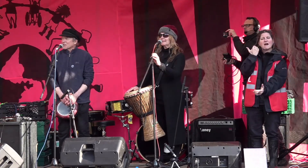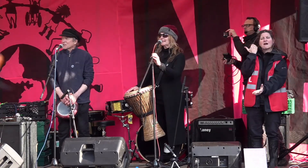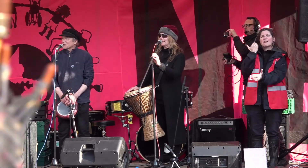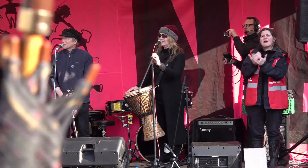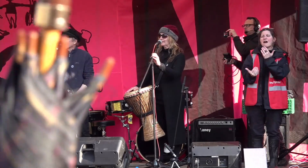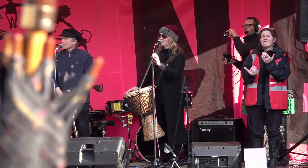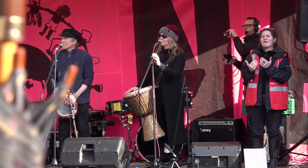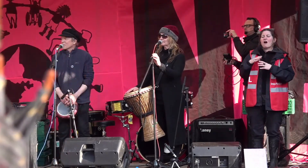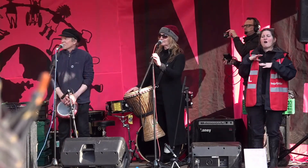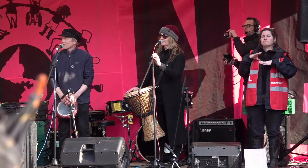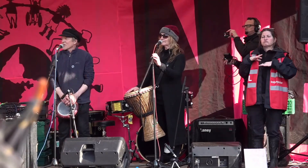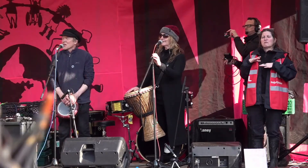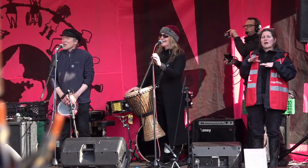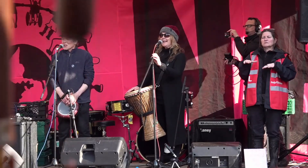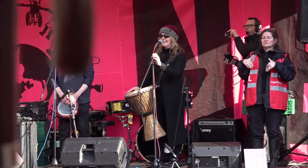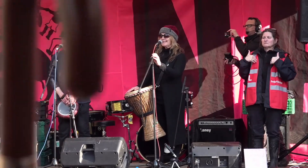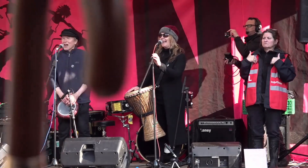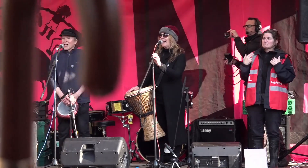never rest